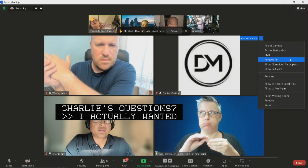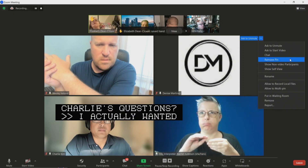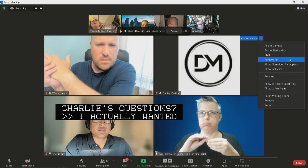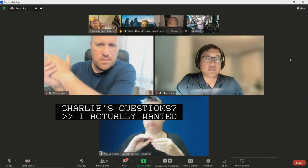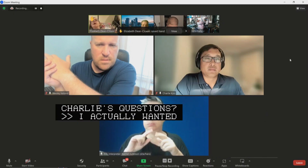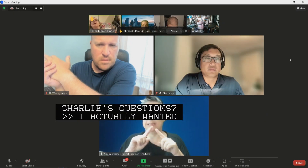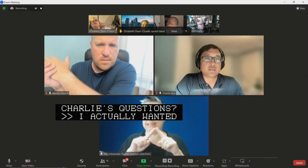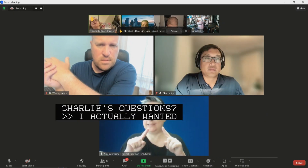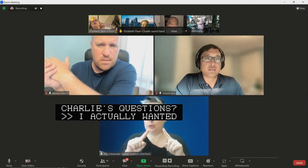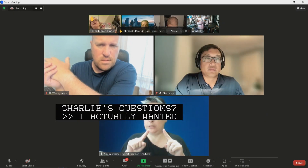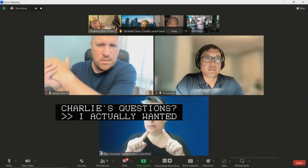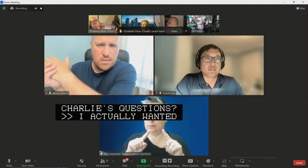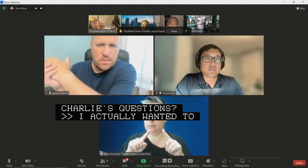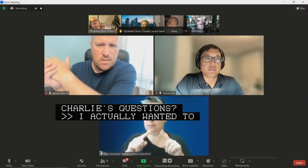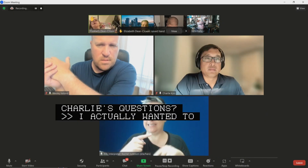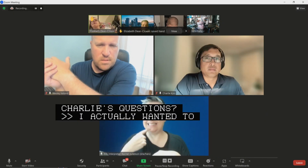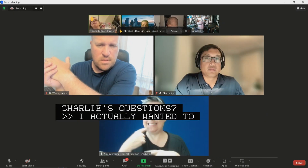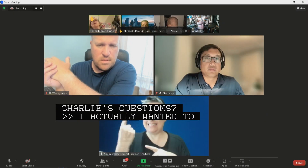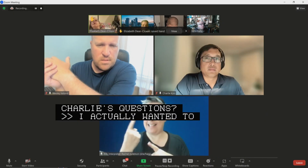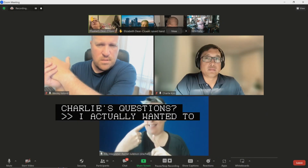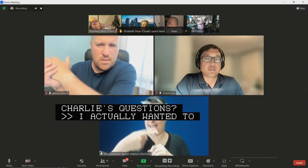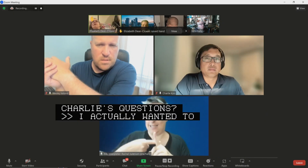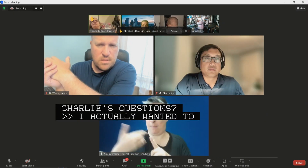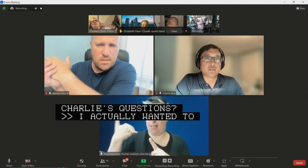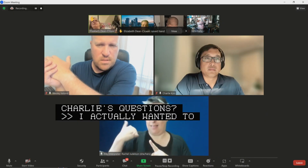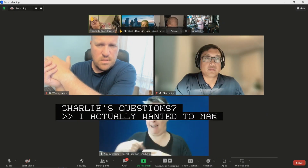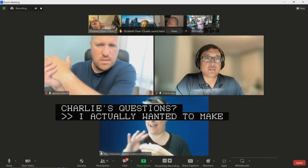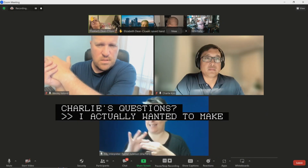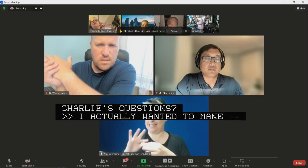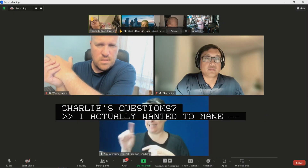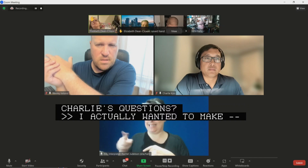statement. I think something I said last month might have